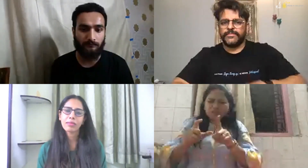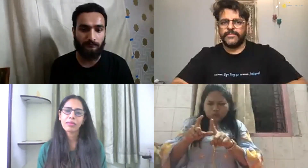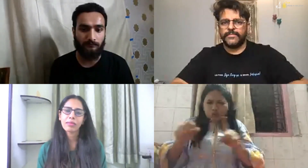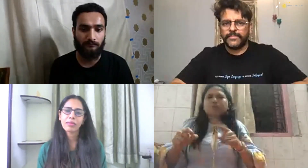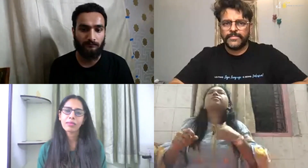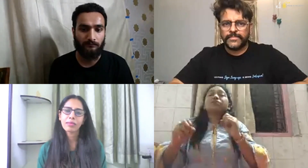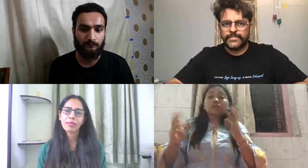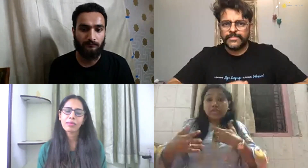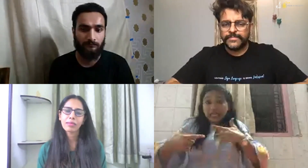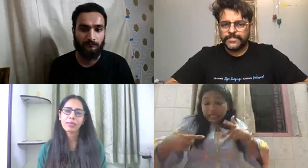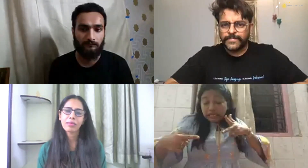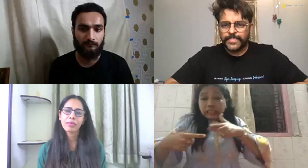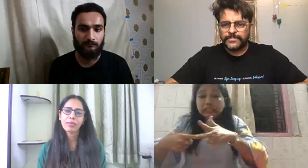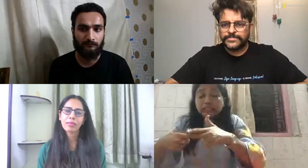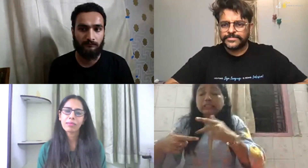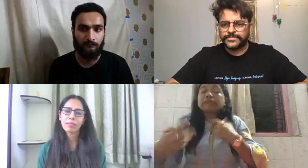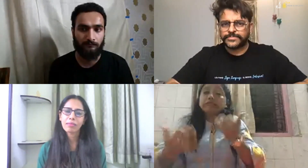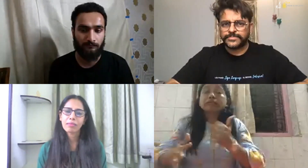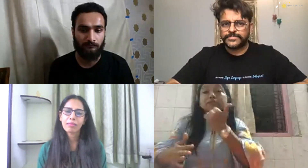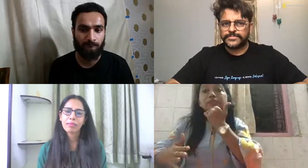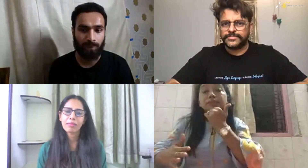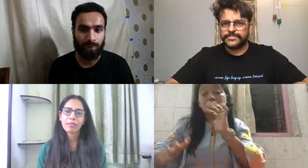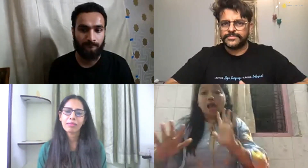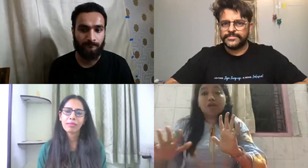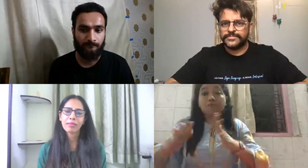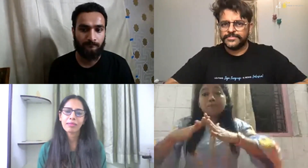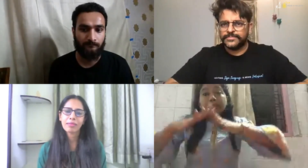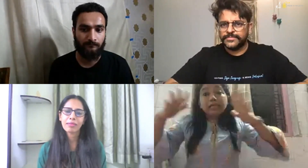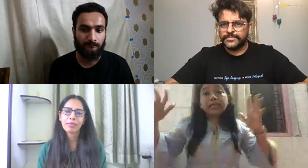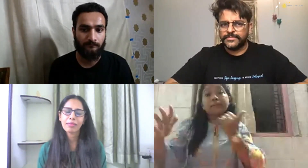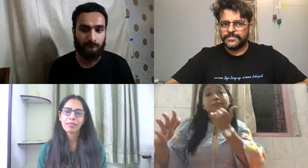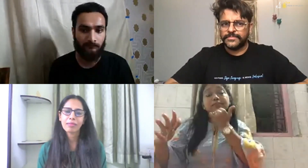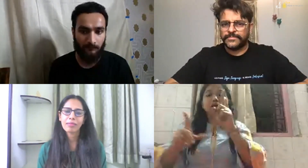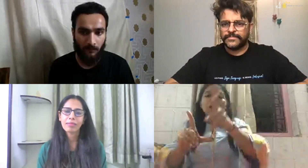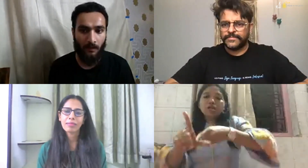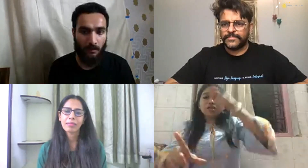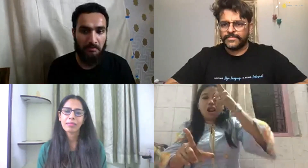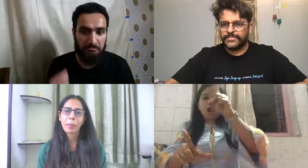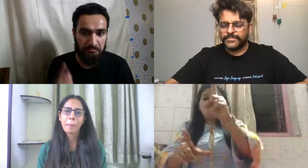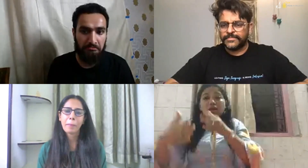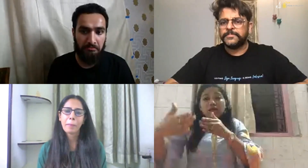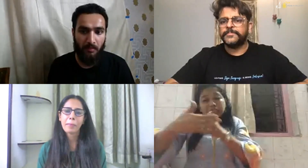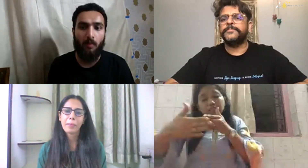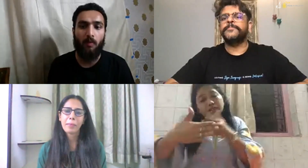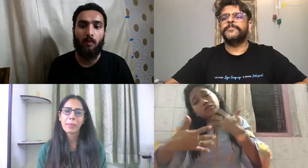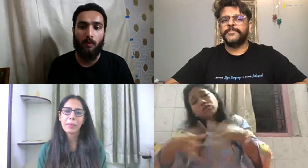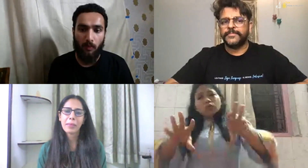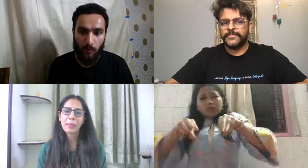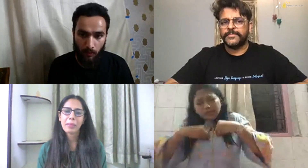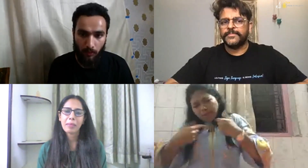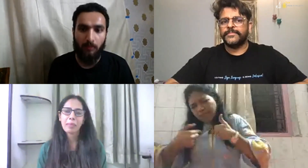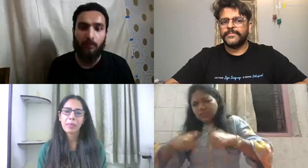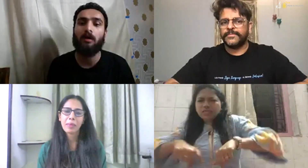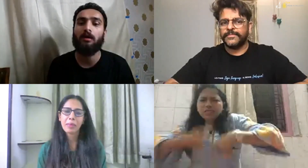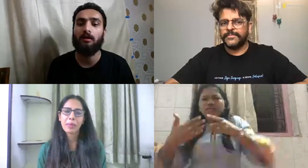not tough thing for me. So I thought that I will try by myself. So I did mistake in the beginning. So it took